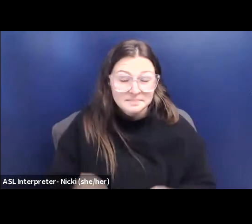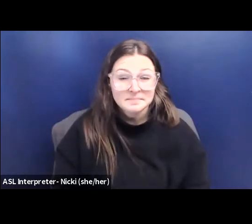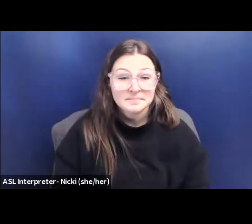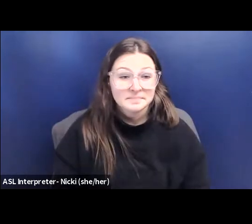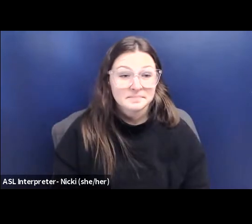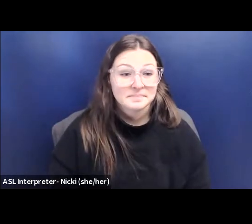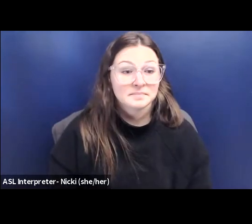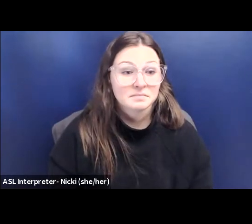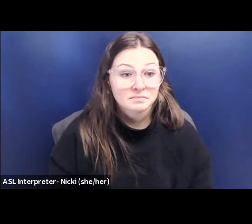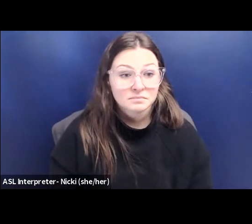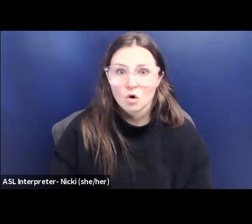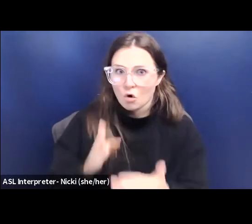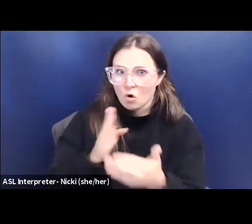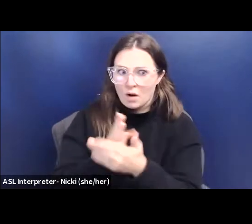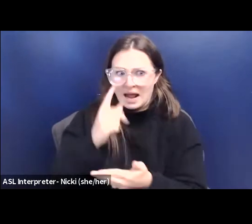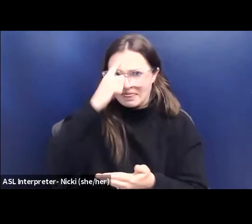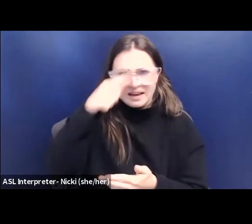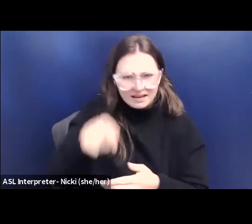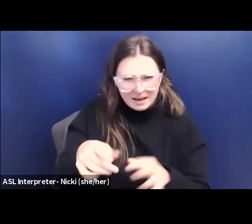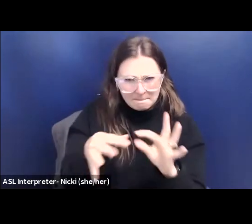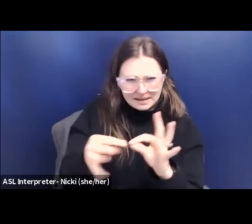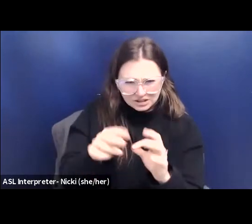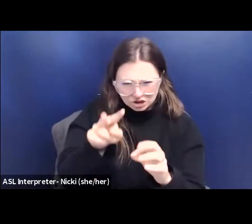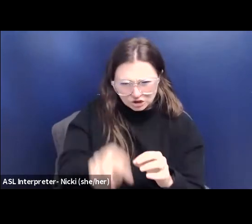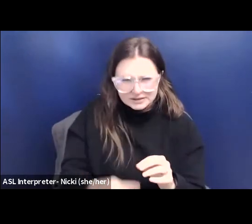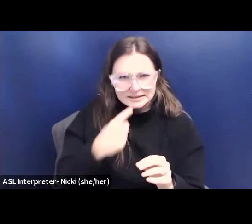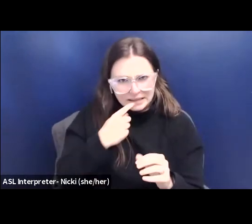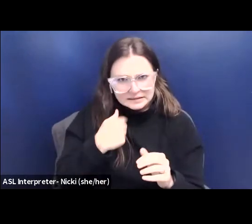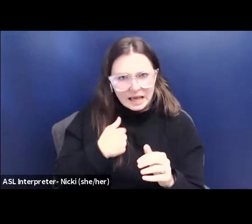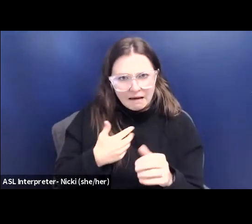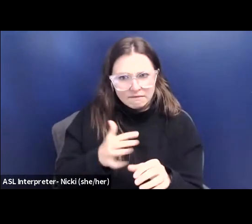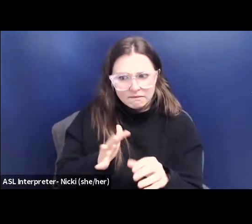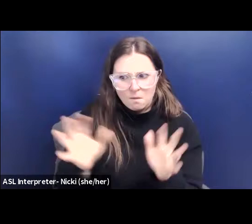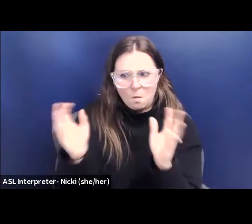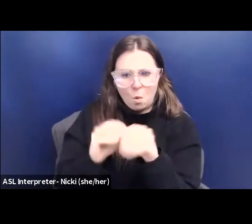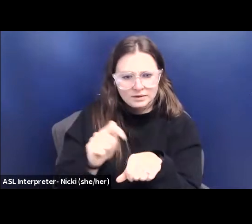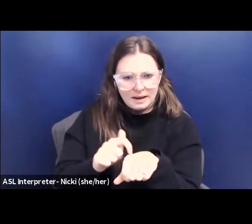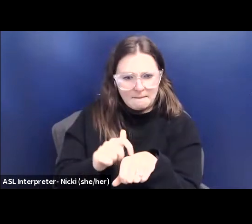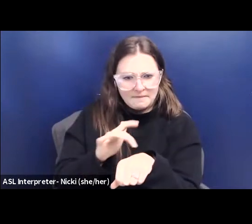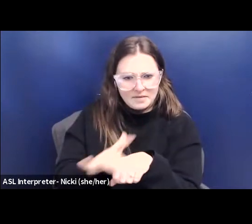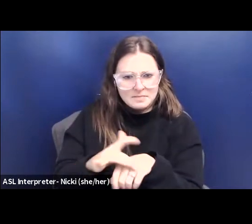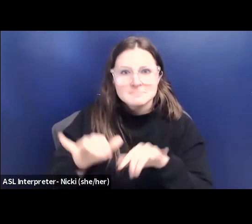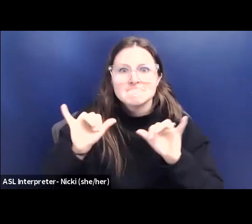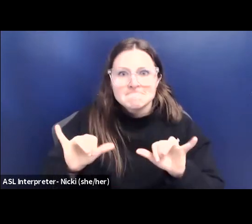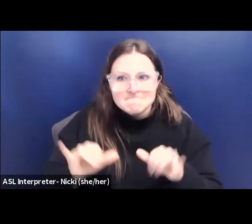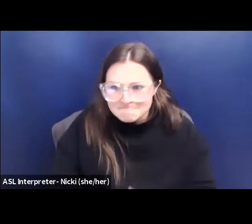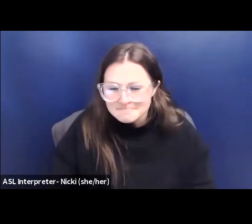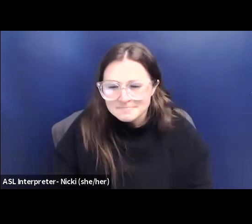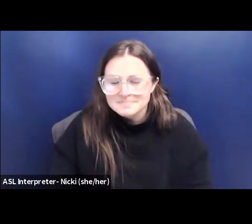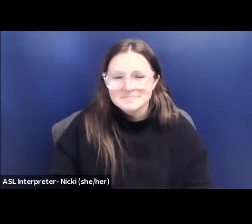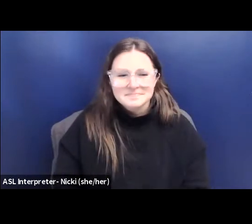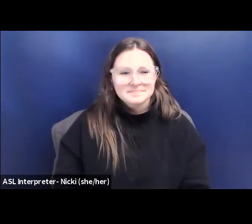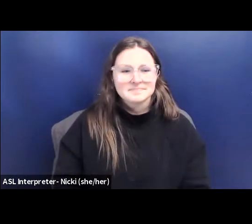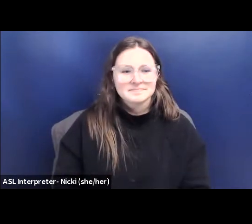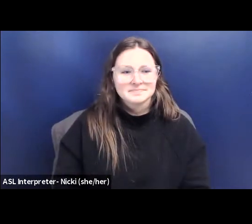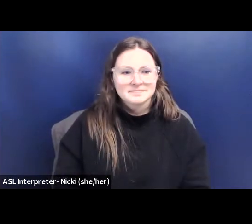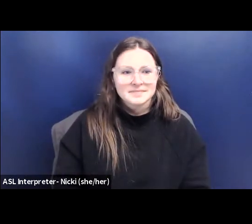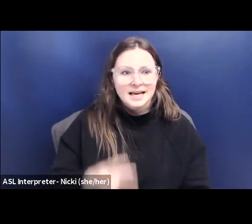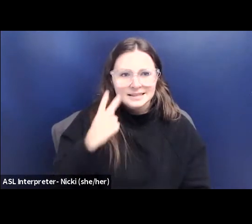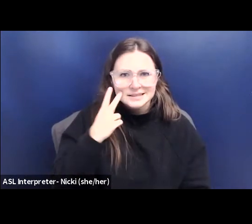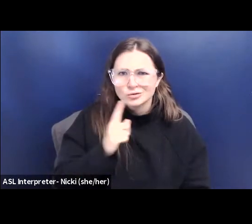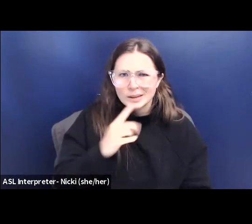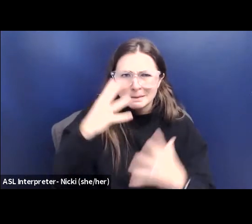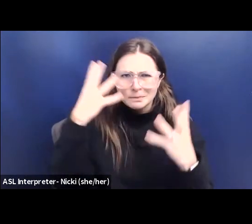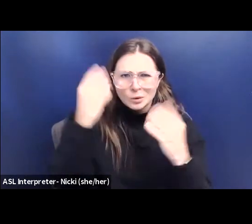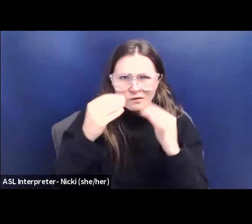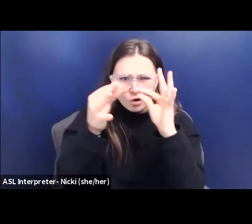I think they're saying I have a little bit more time. So I'm going to take a look at some of these questions. I also see beautiful things happening in the